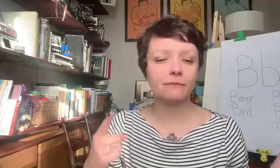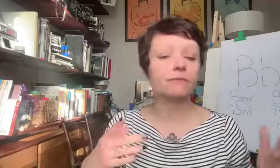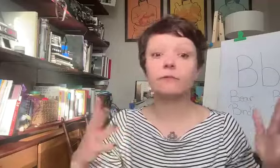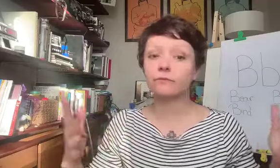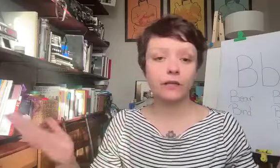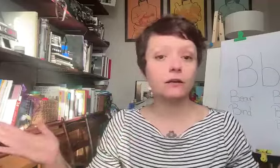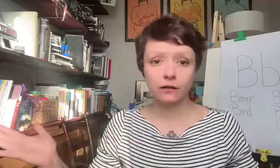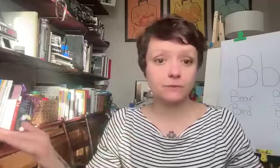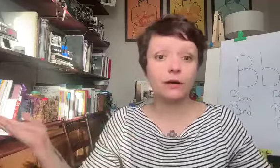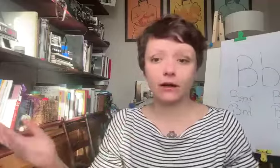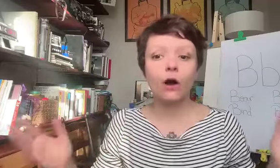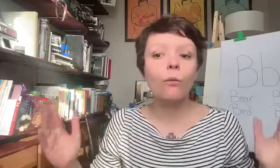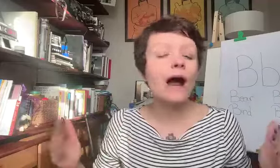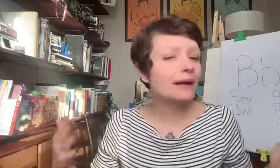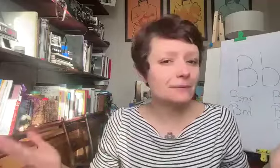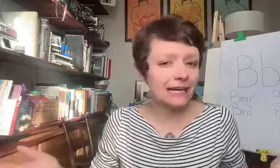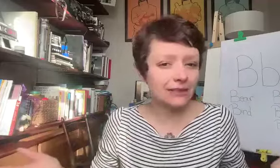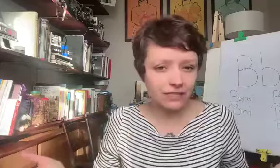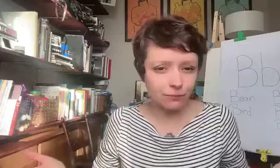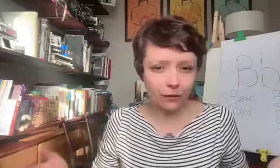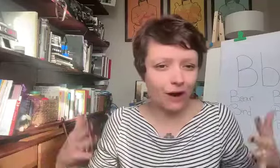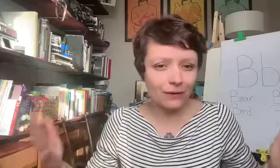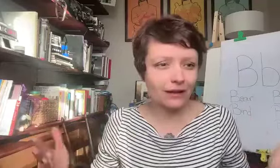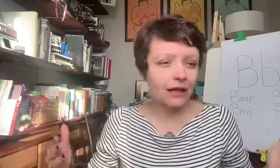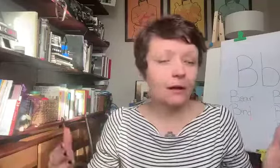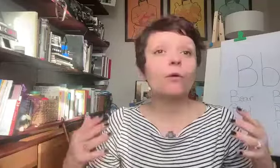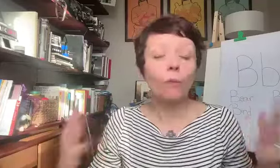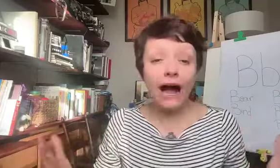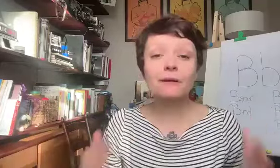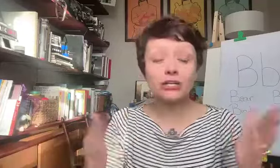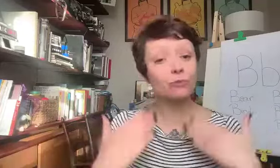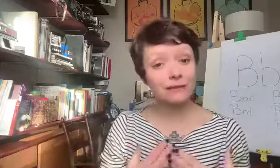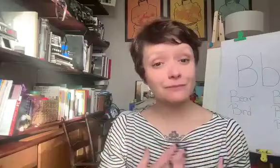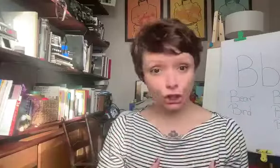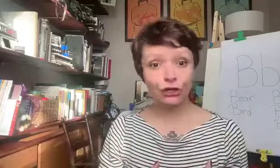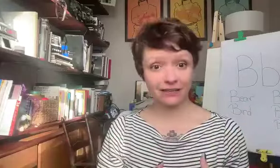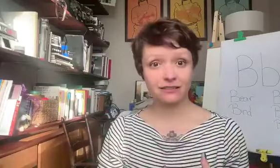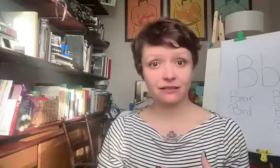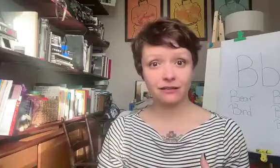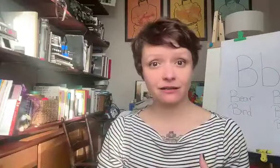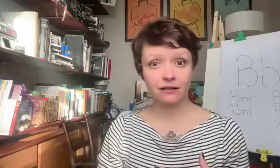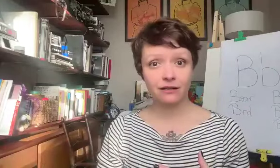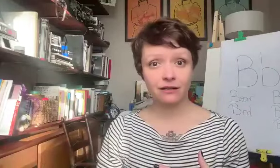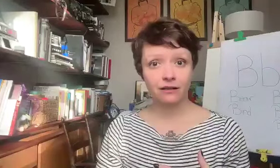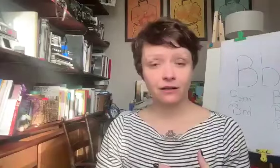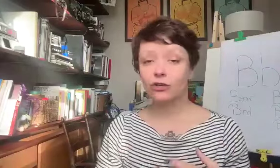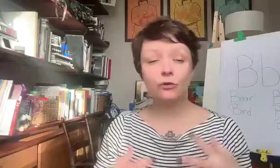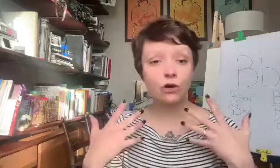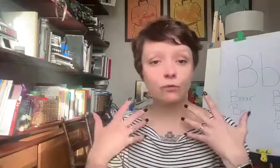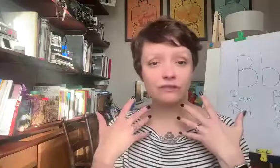keep spring? Why do I keep saying the word spring? Why? Because you want them to learn it. You don't